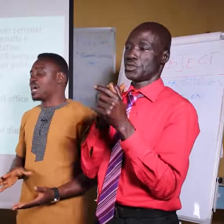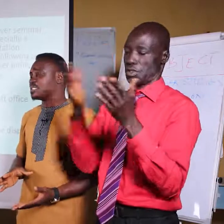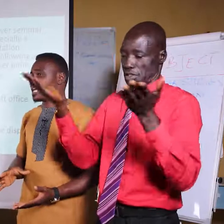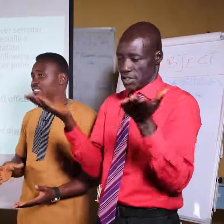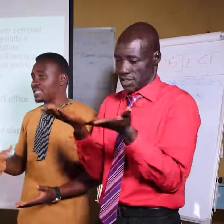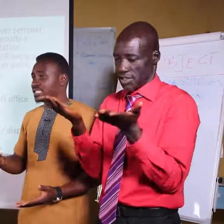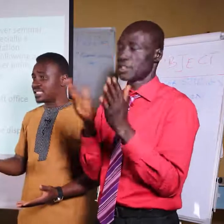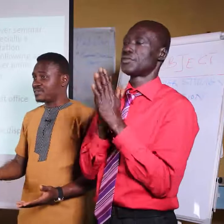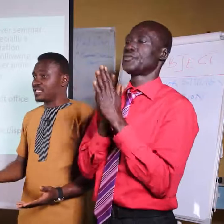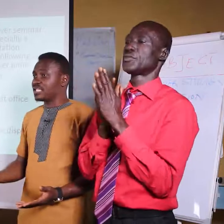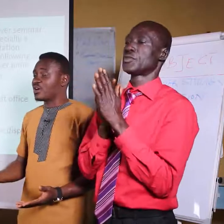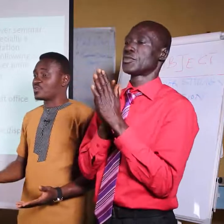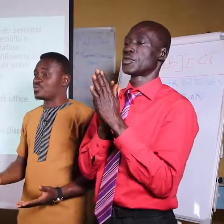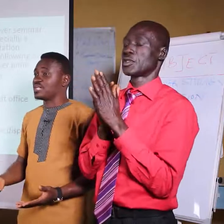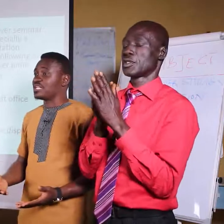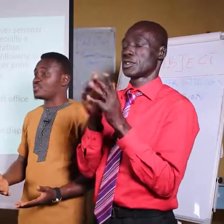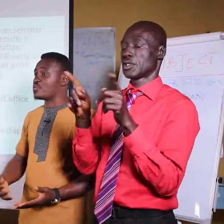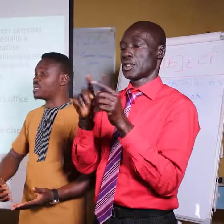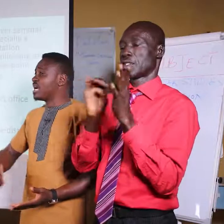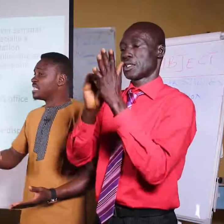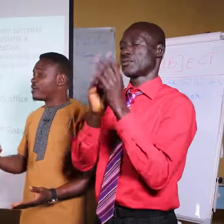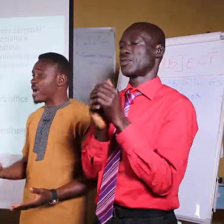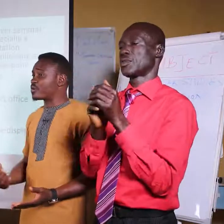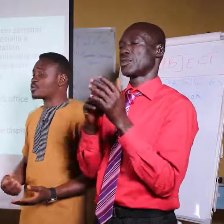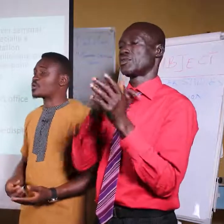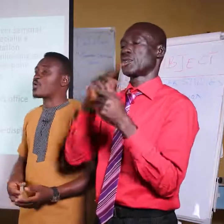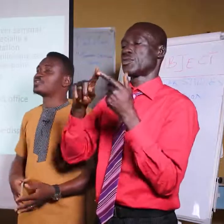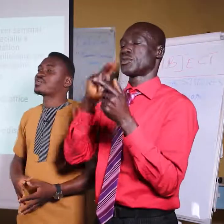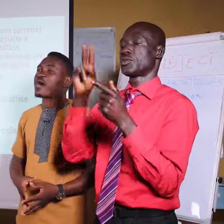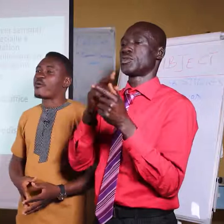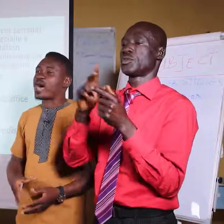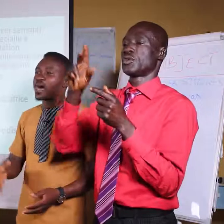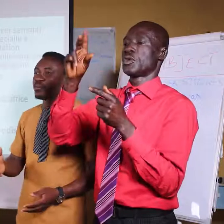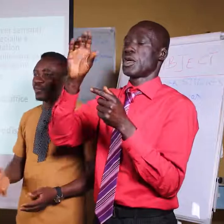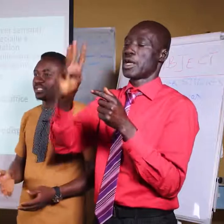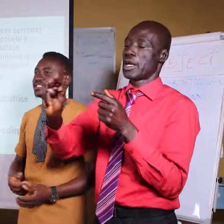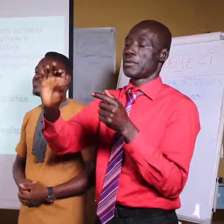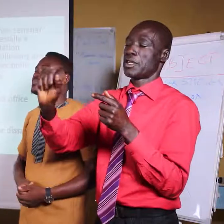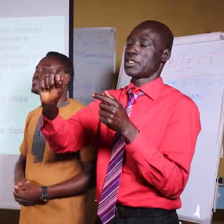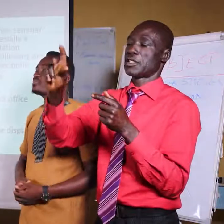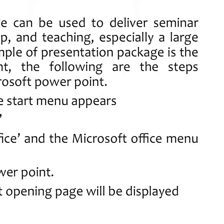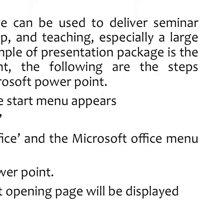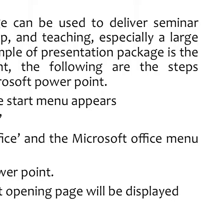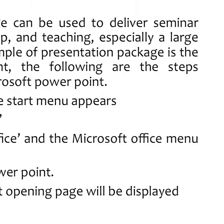very class extensively, God's willing, is what? The Microsoft PowerPoint.